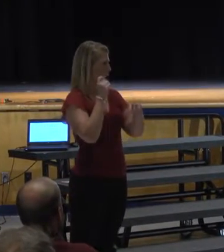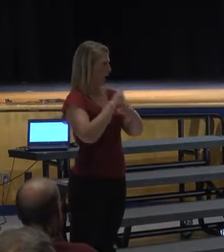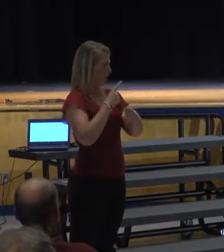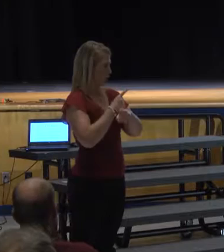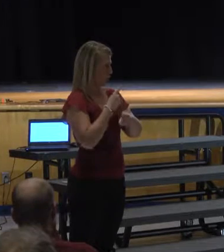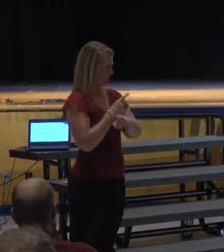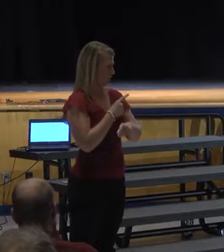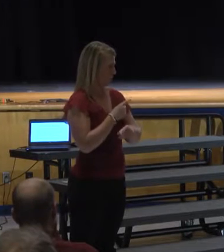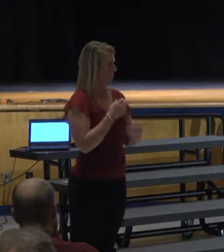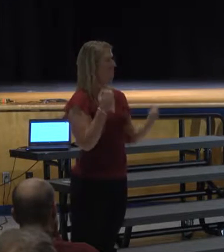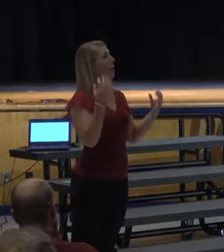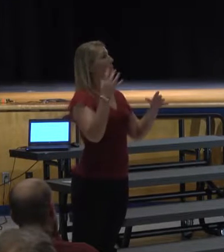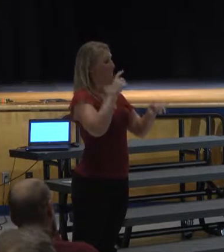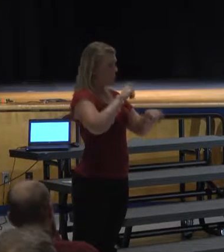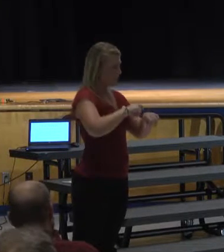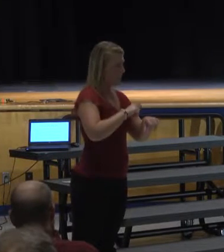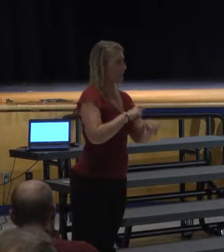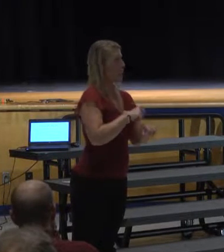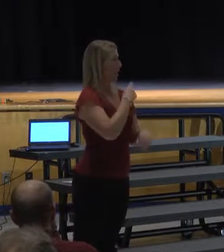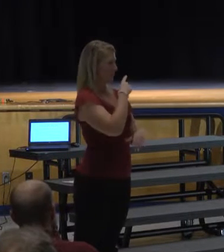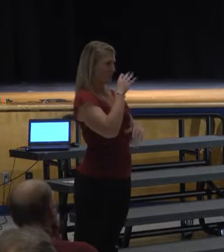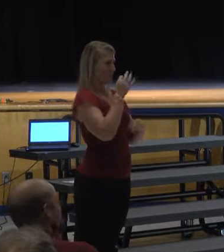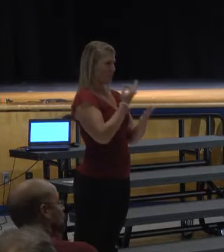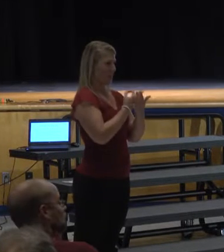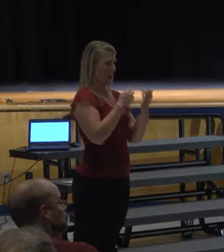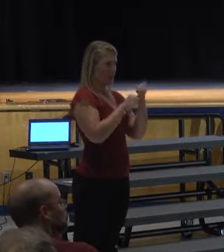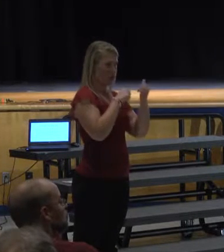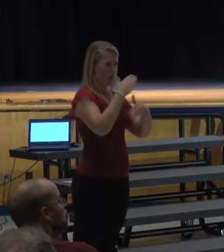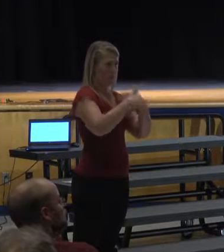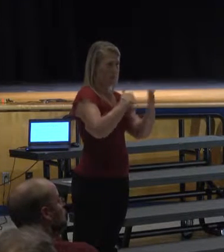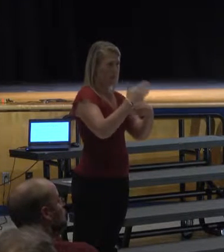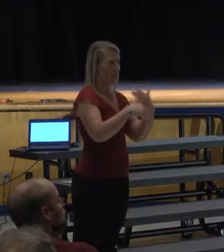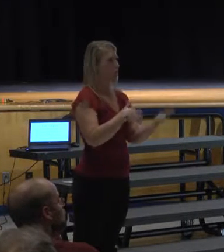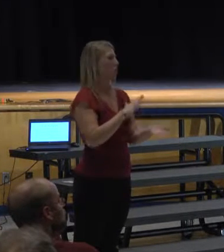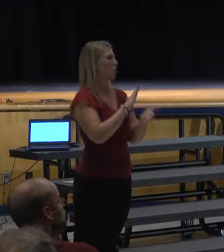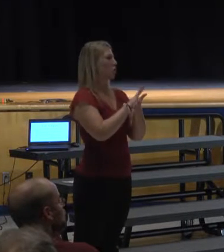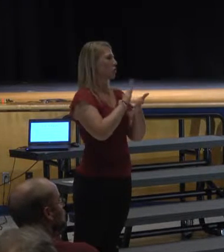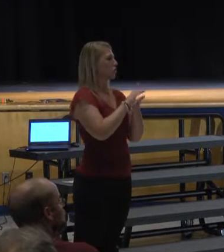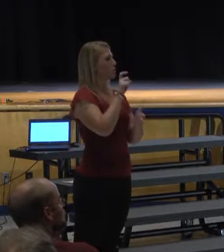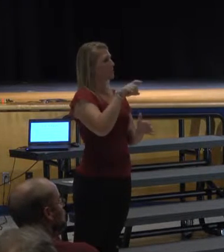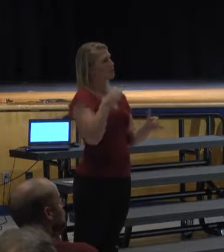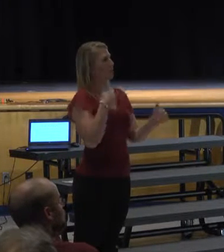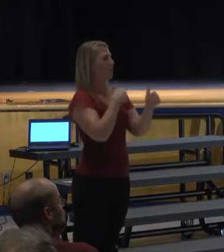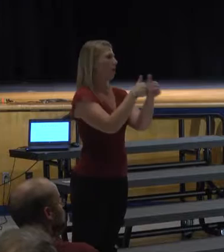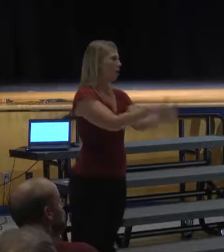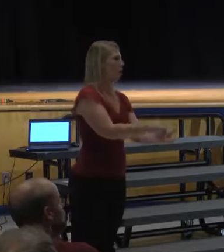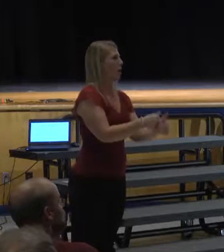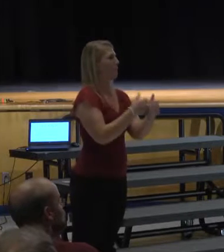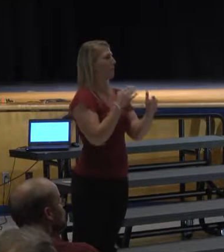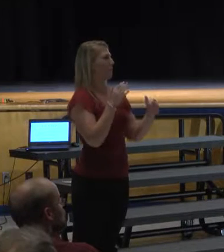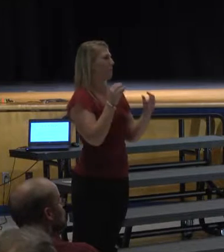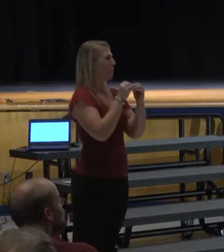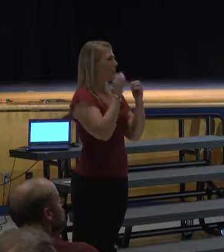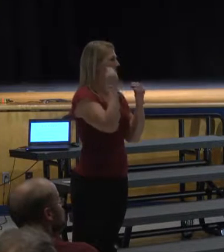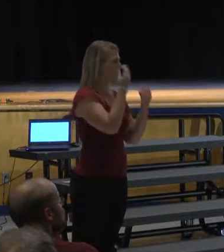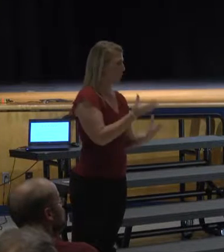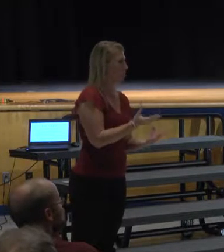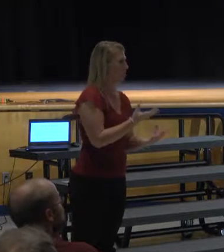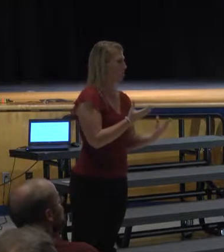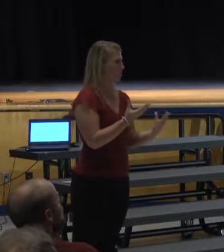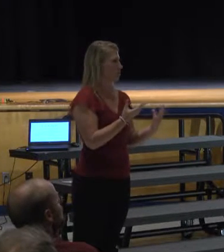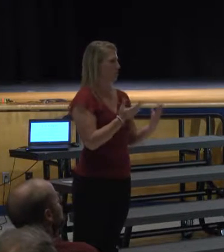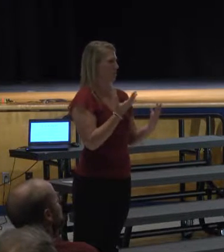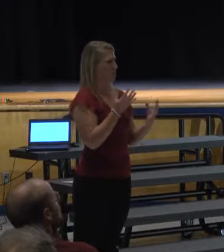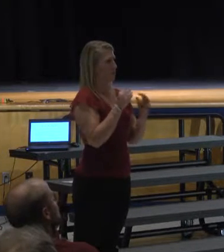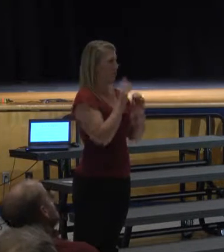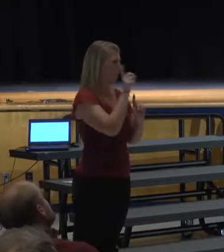Many times when you do the financial aid process, the schools have to follow up with information that might be questioned. And if you've done the